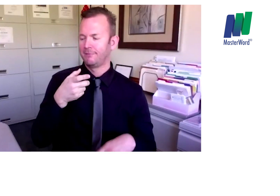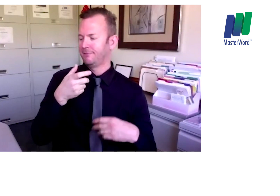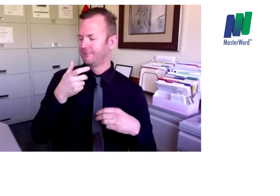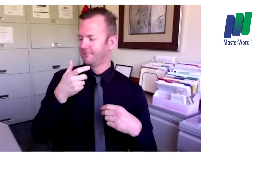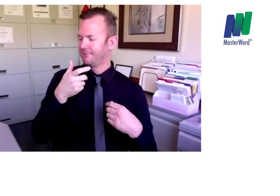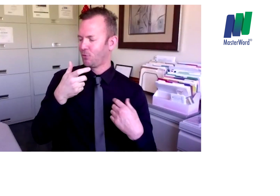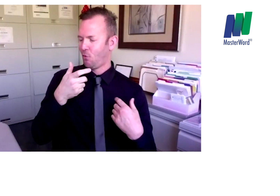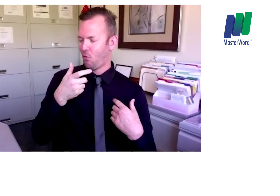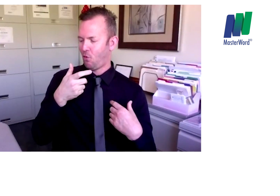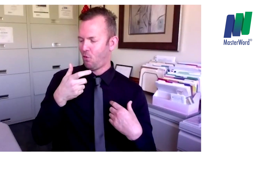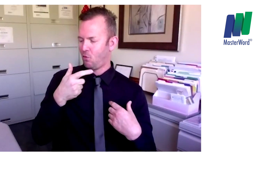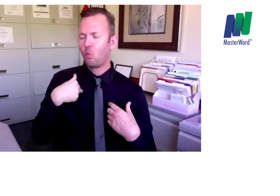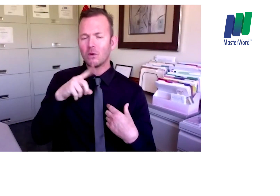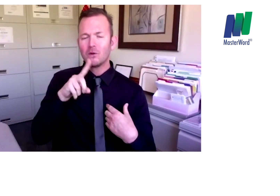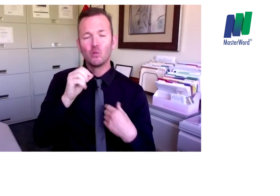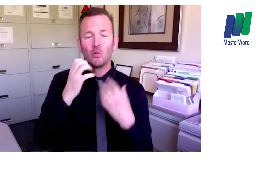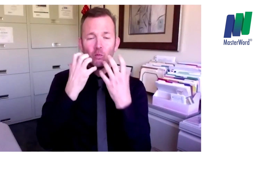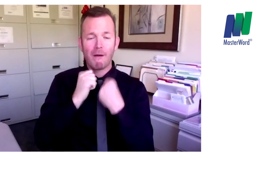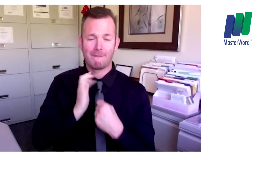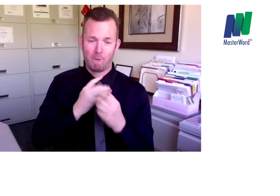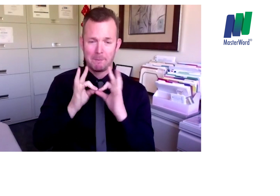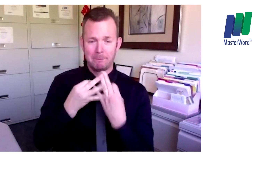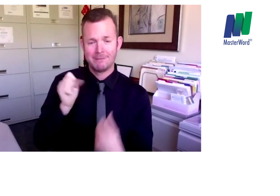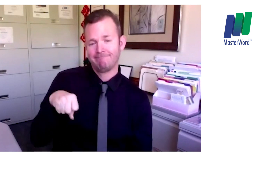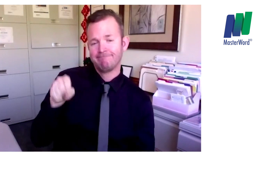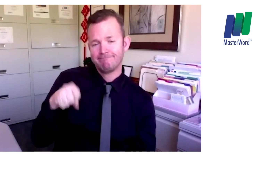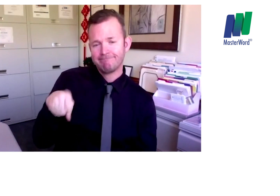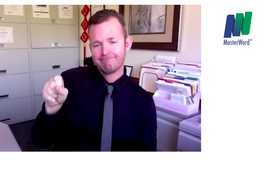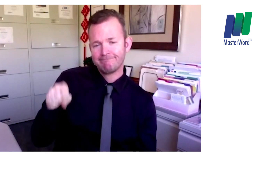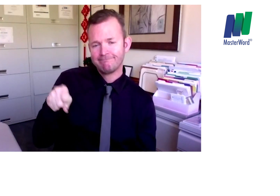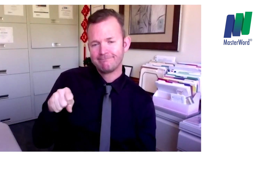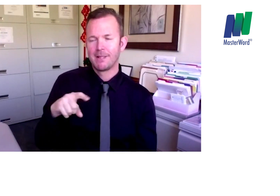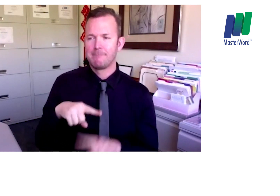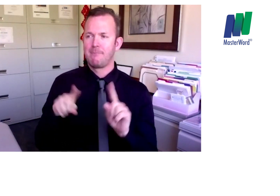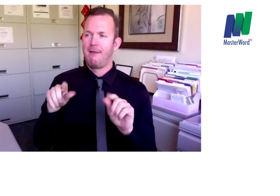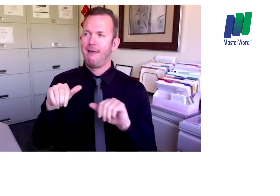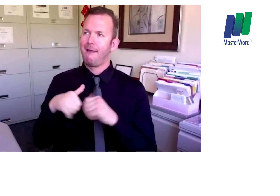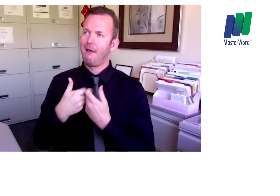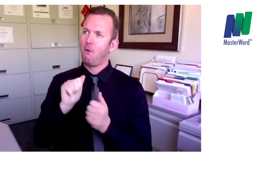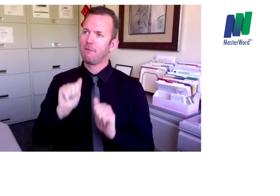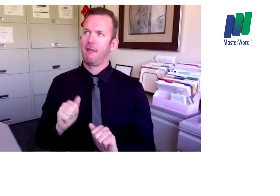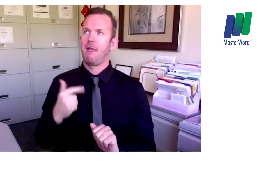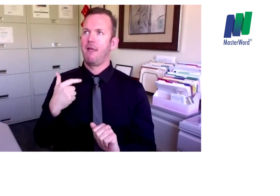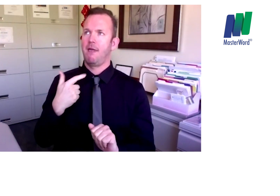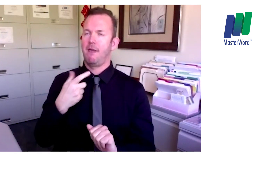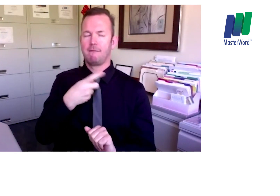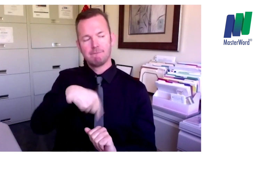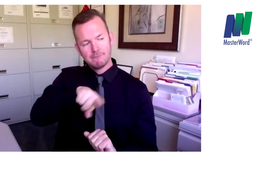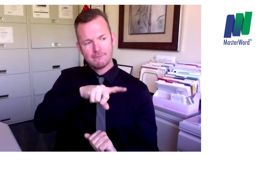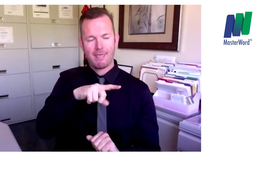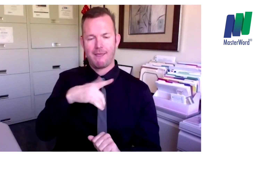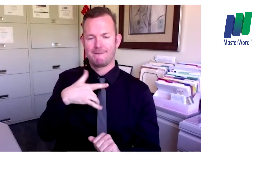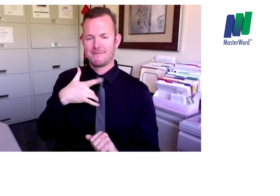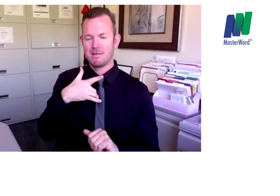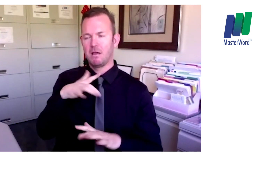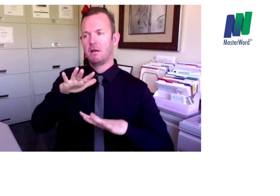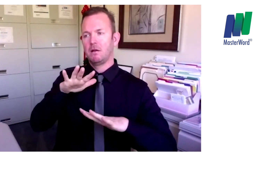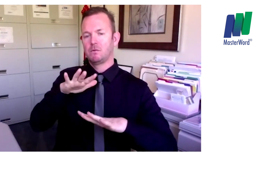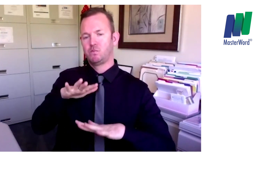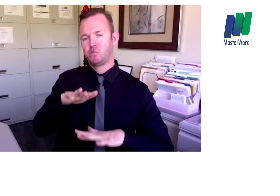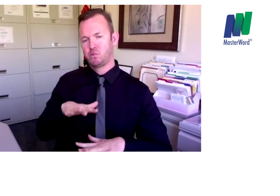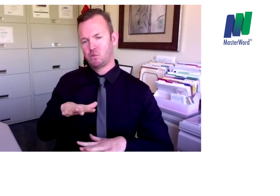I'm just trying to think about just in my home, like I do care about my family, but how